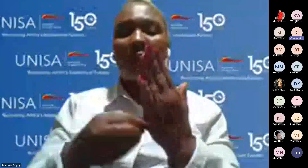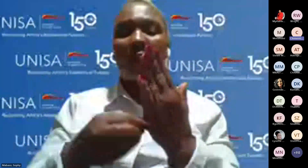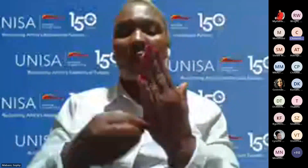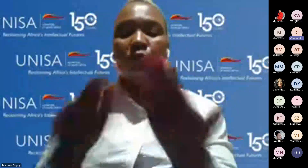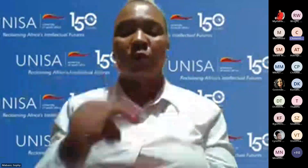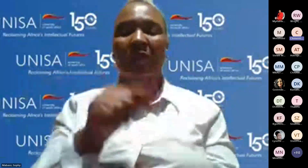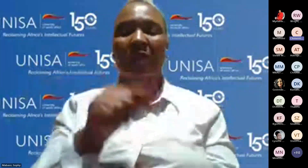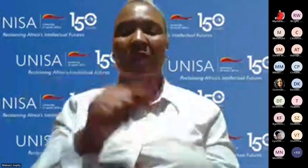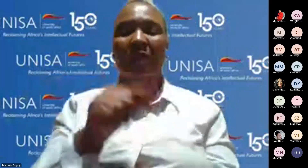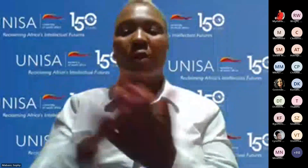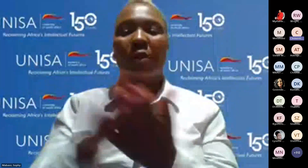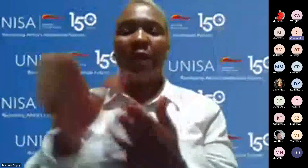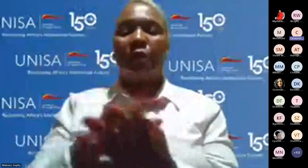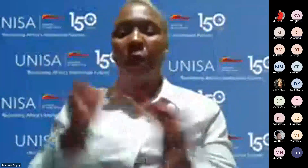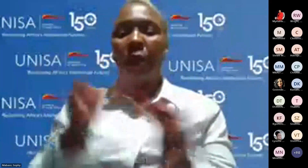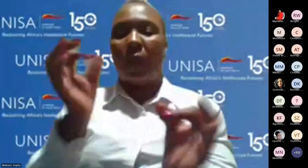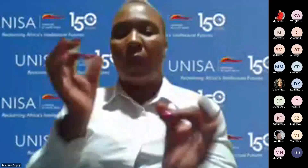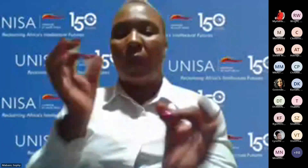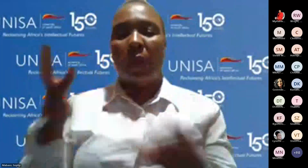not printed out?